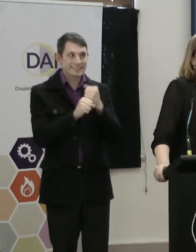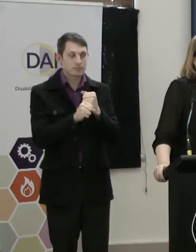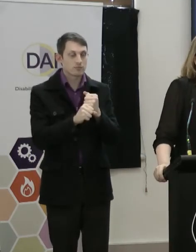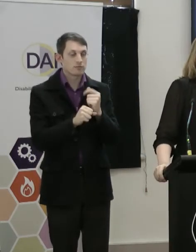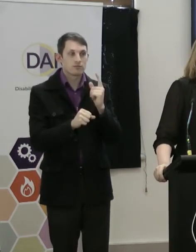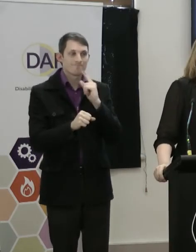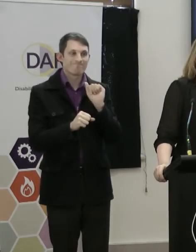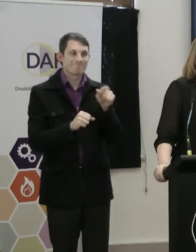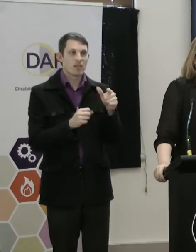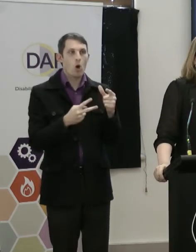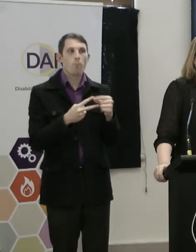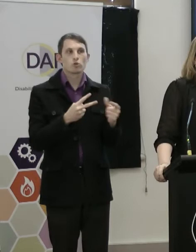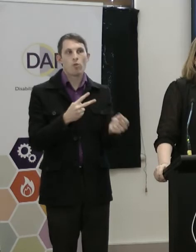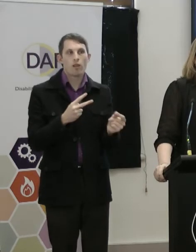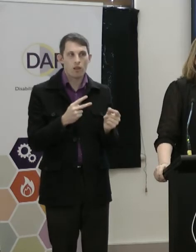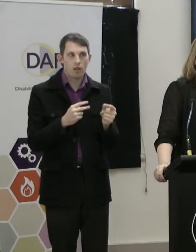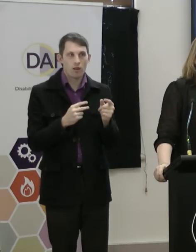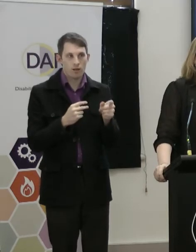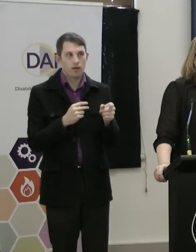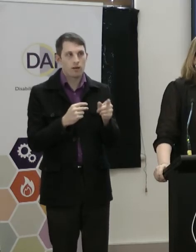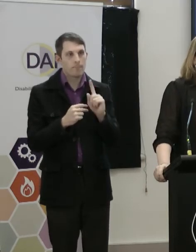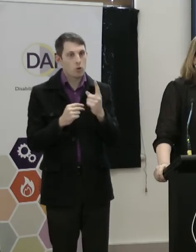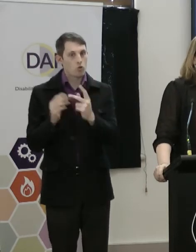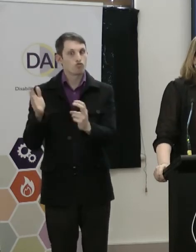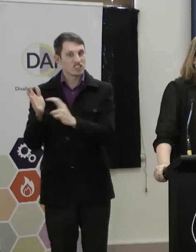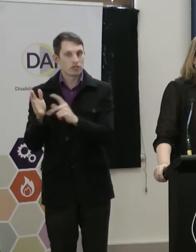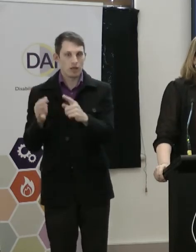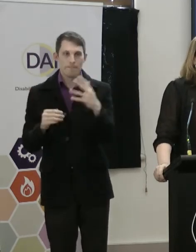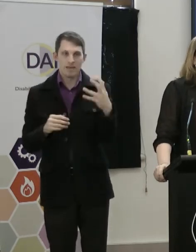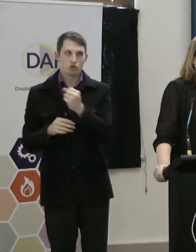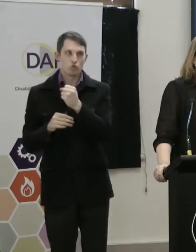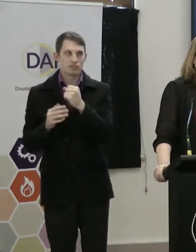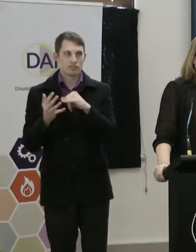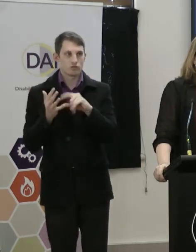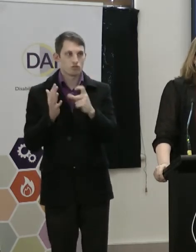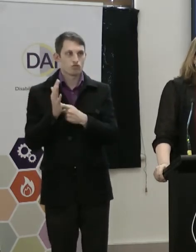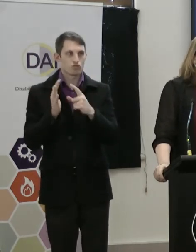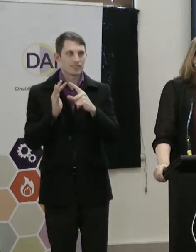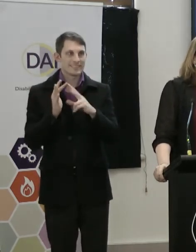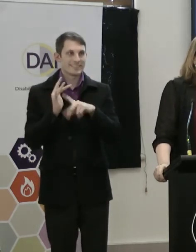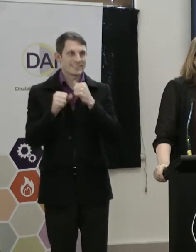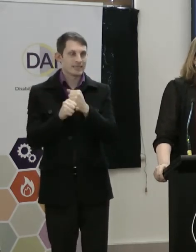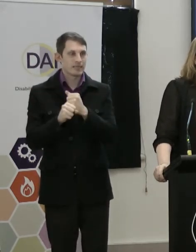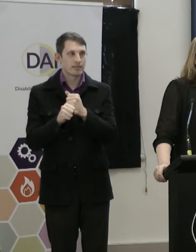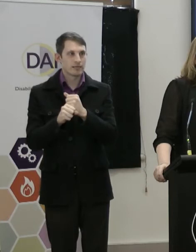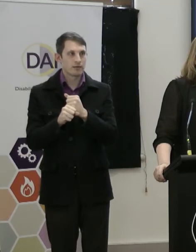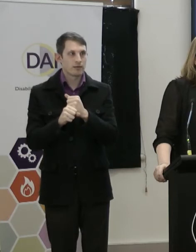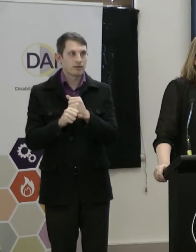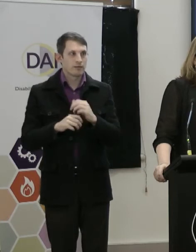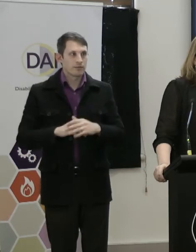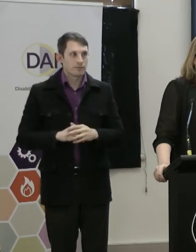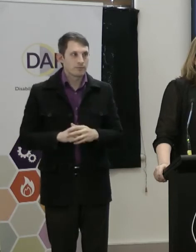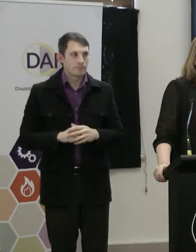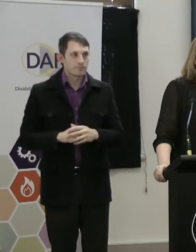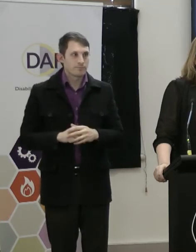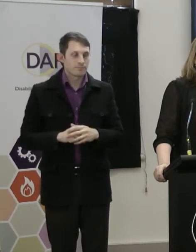is optional for unregistered providers, Yep. mandatory for registered providers. Okay. But it's up to the individual to choose whether or not they want to engage